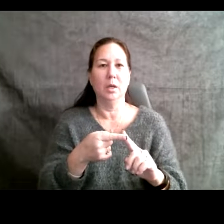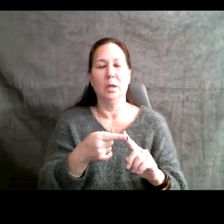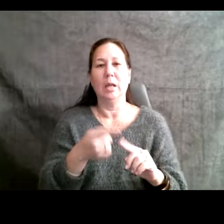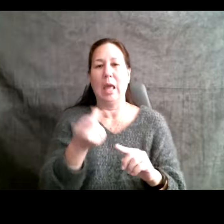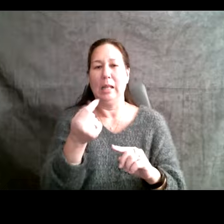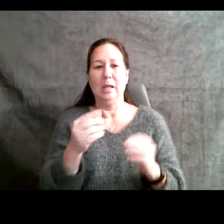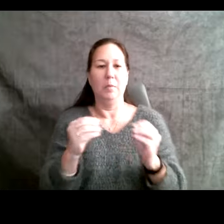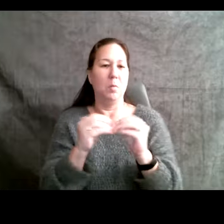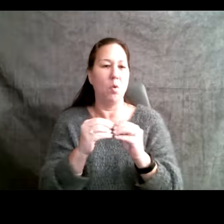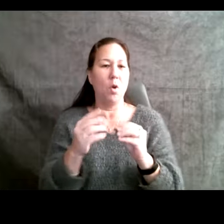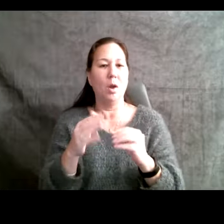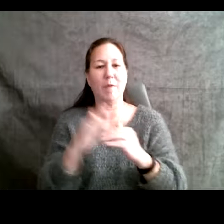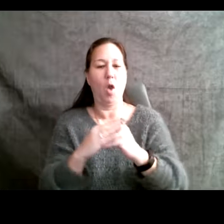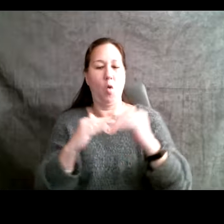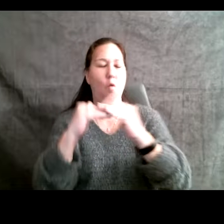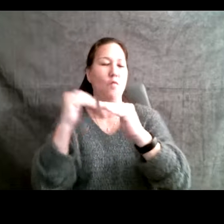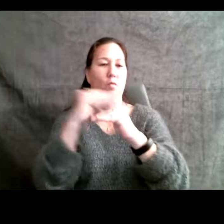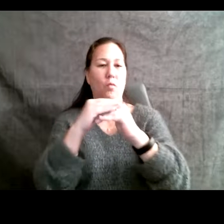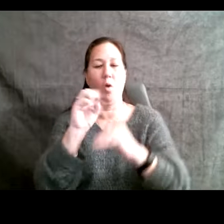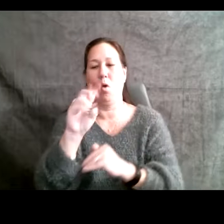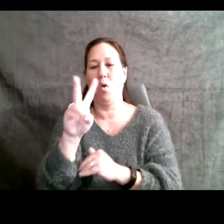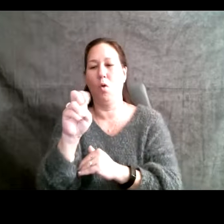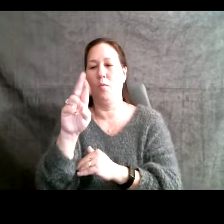can't remember.